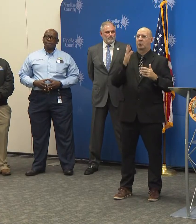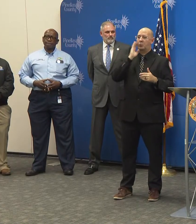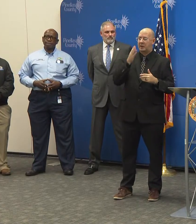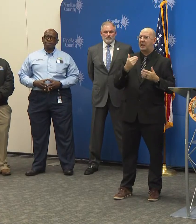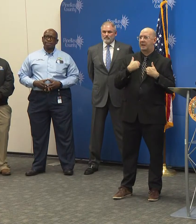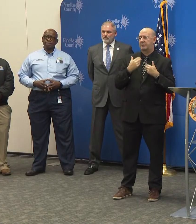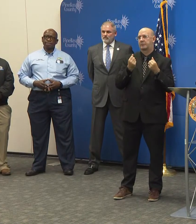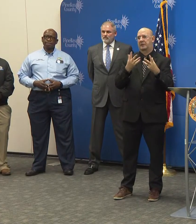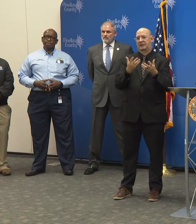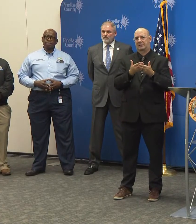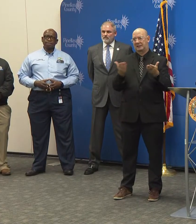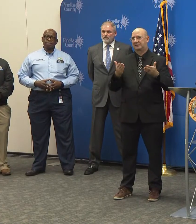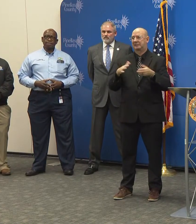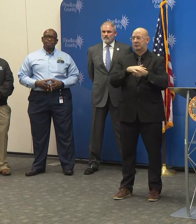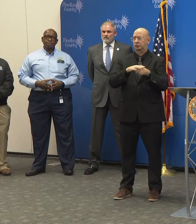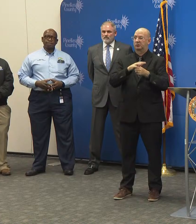vulnerable.